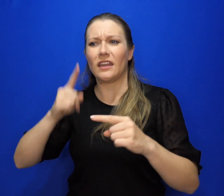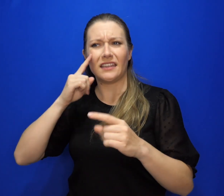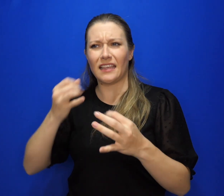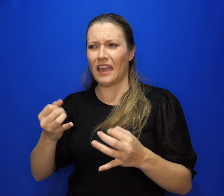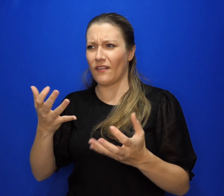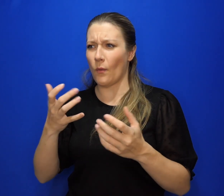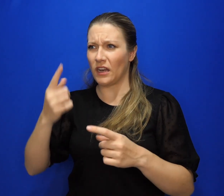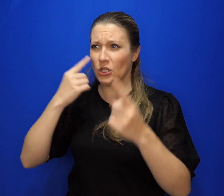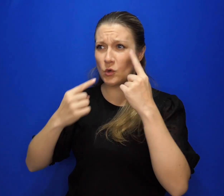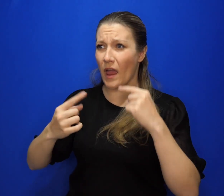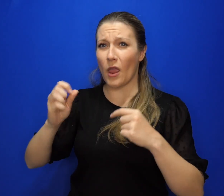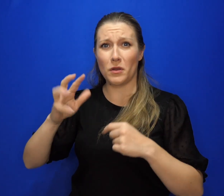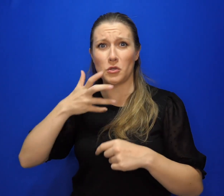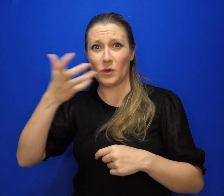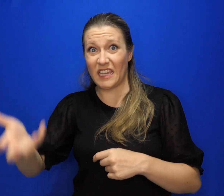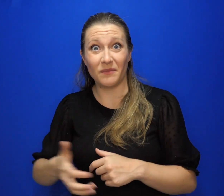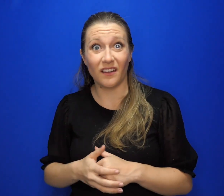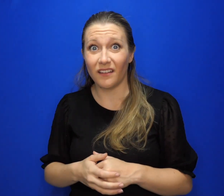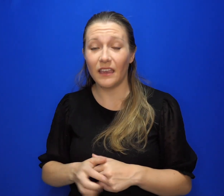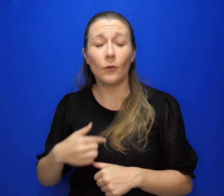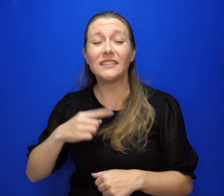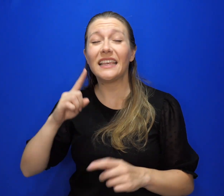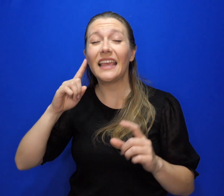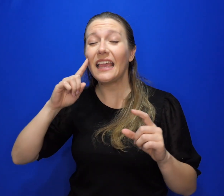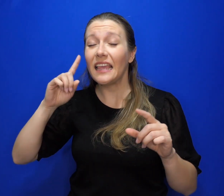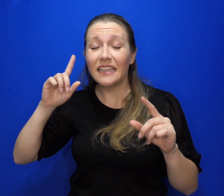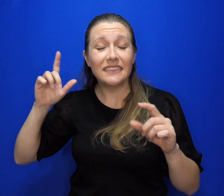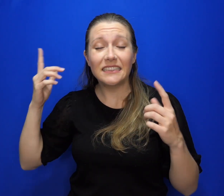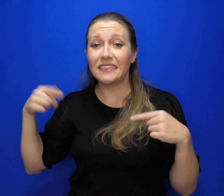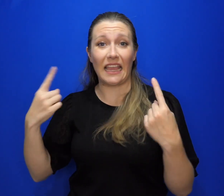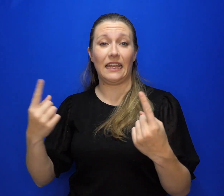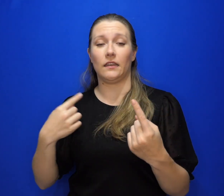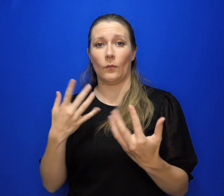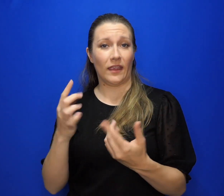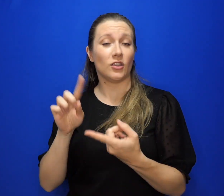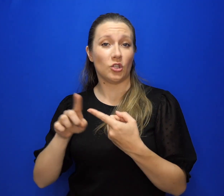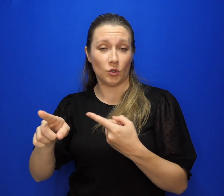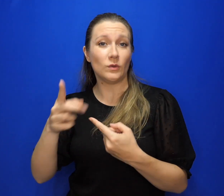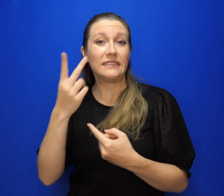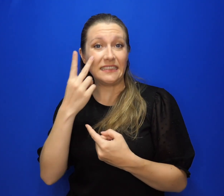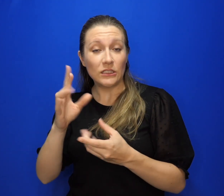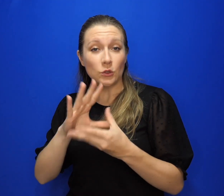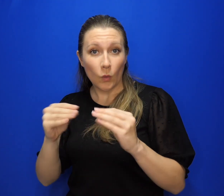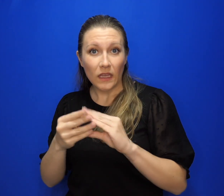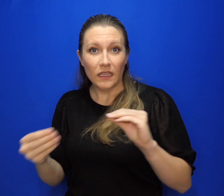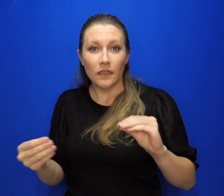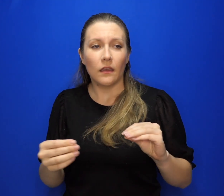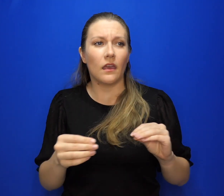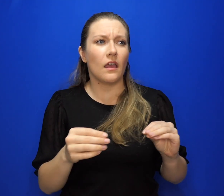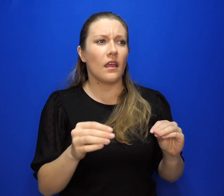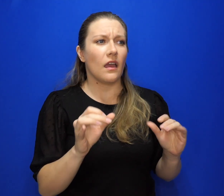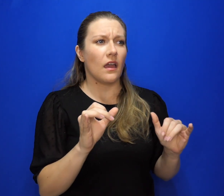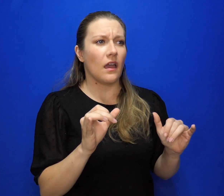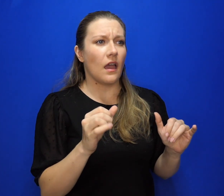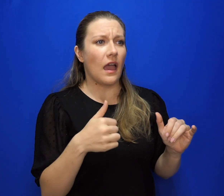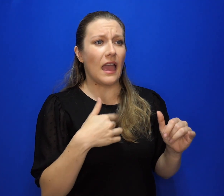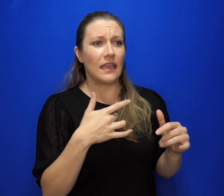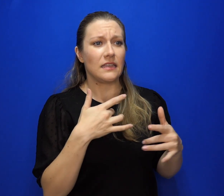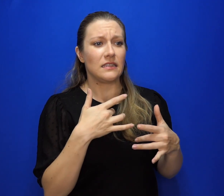decide if I was going to cry or scream when she was saying it. It was insane. Like, wait till you hear her tell the story. That's like, usually